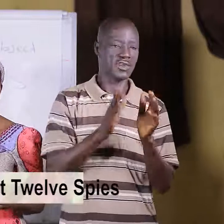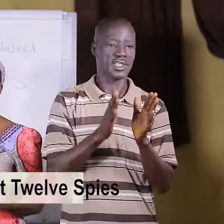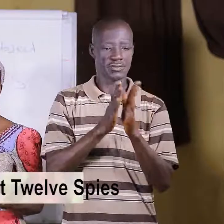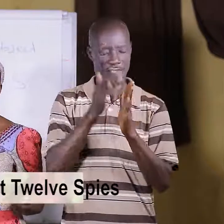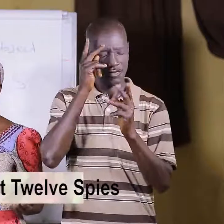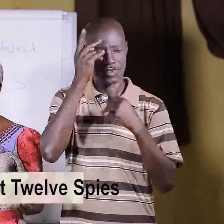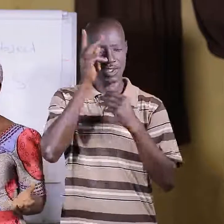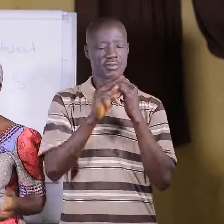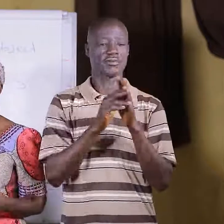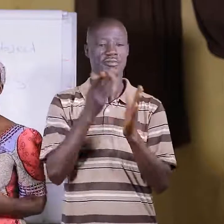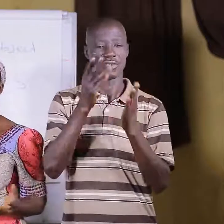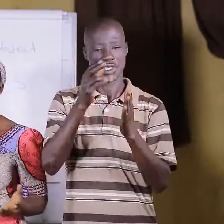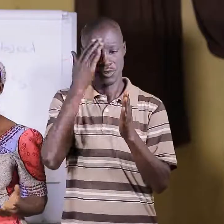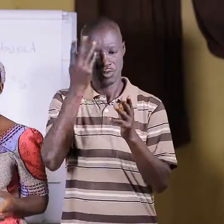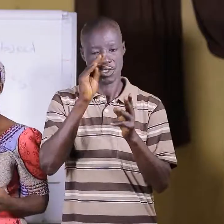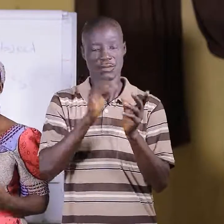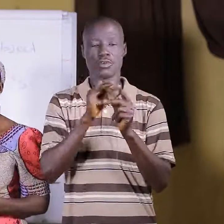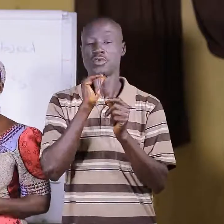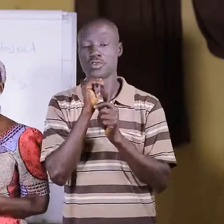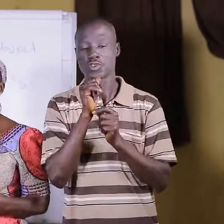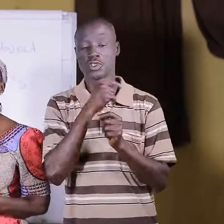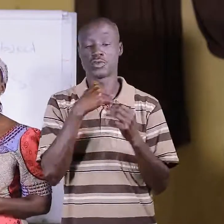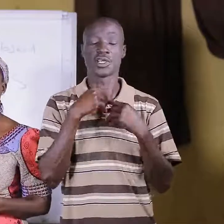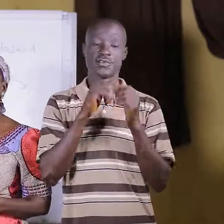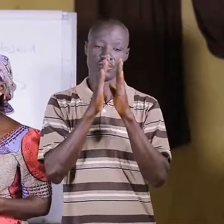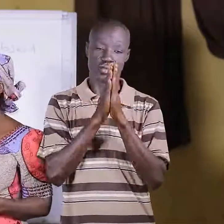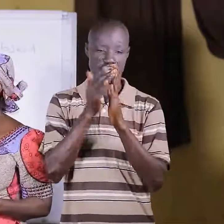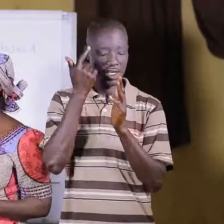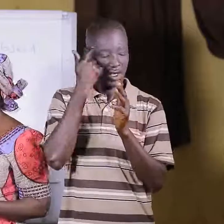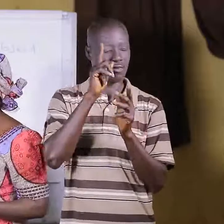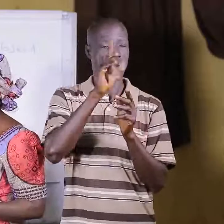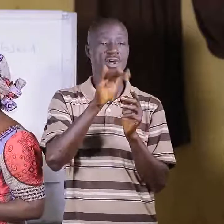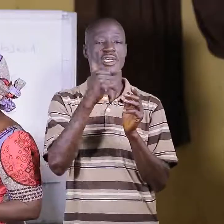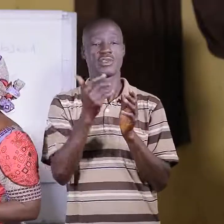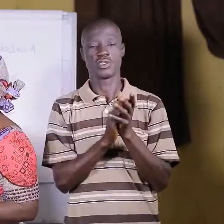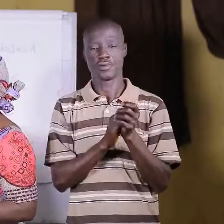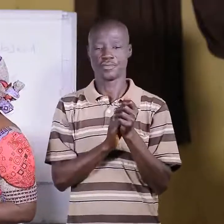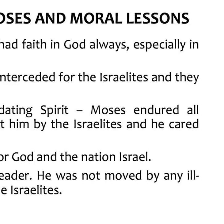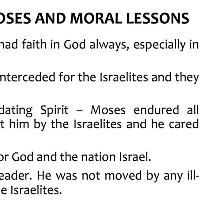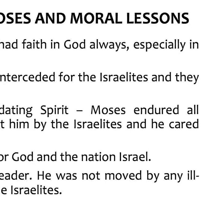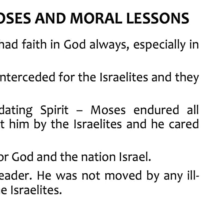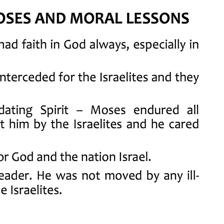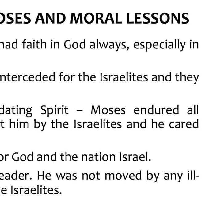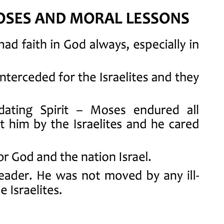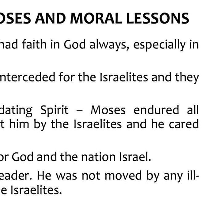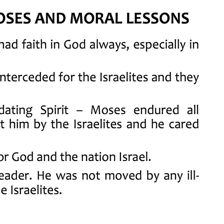students, whether you know them or you don't know them, we need to intercede for one another.